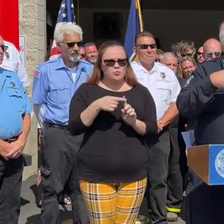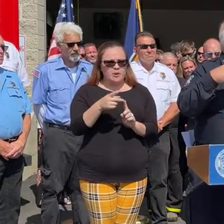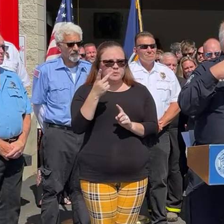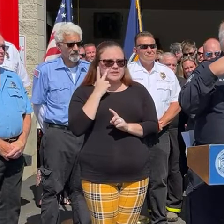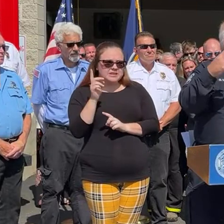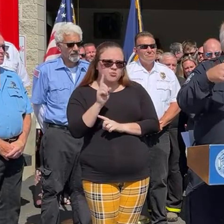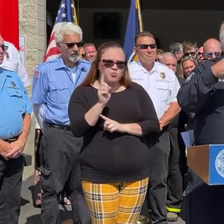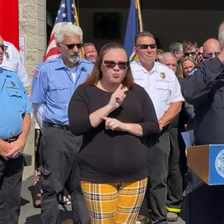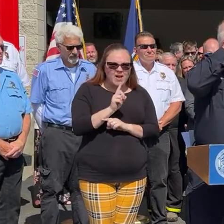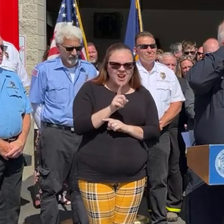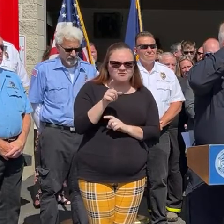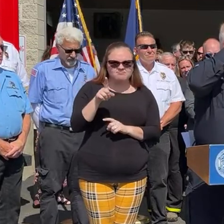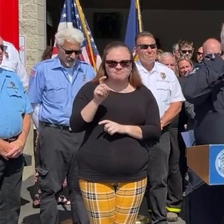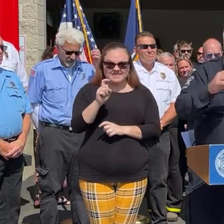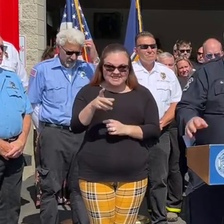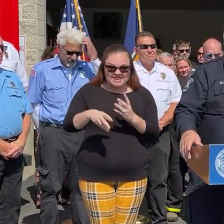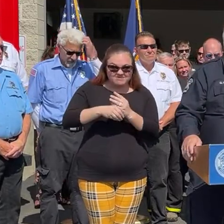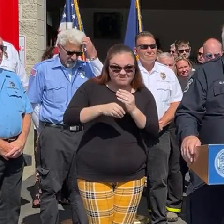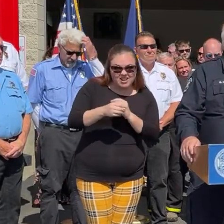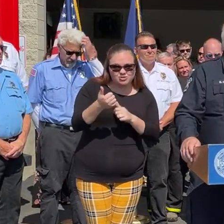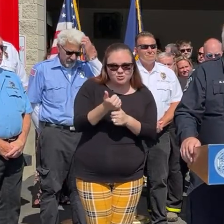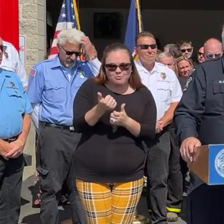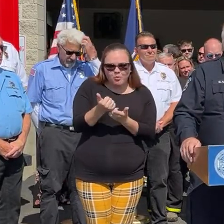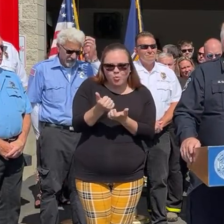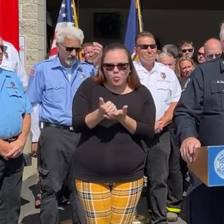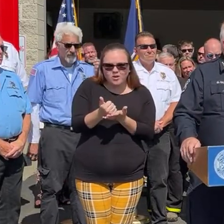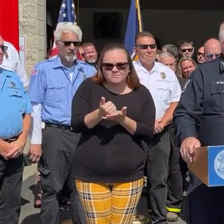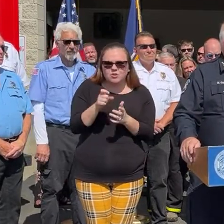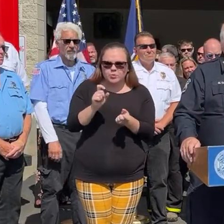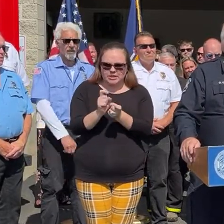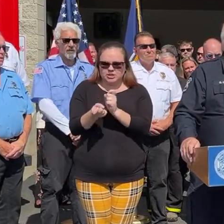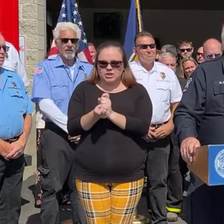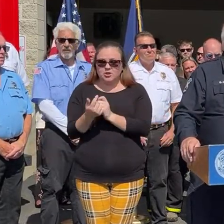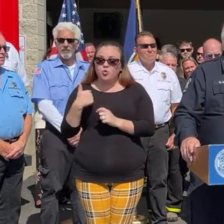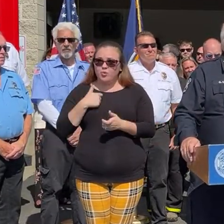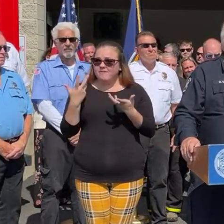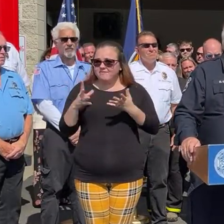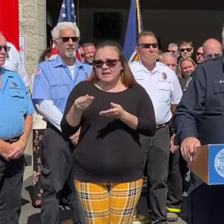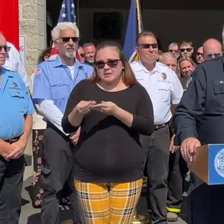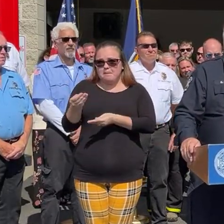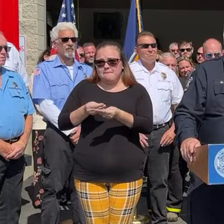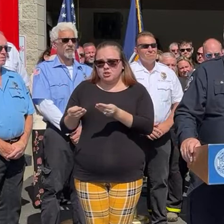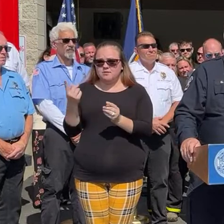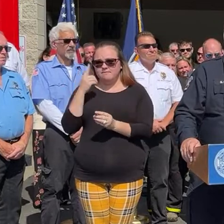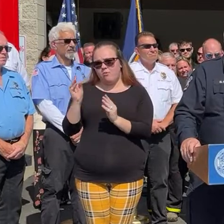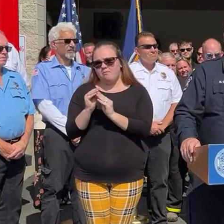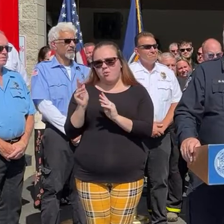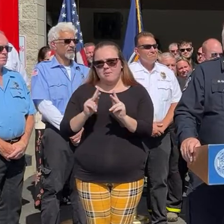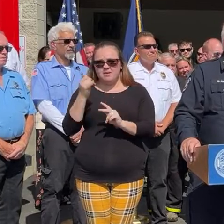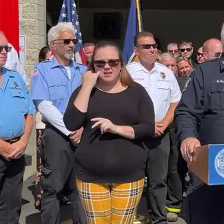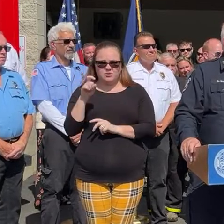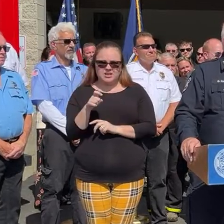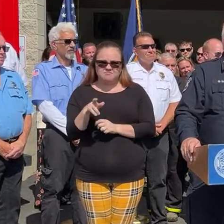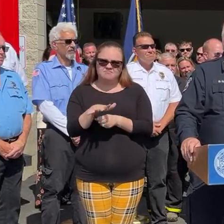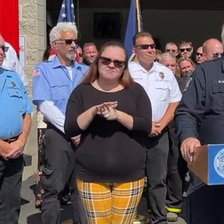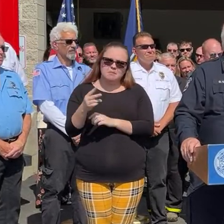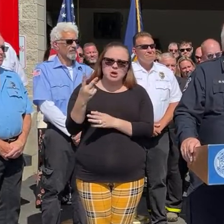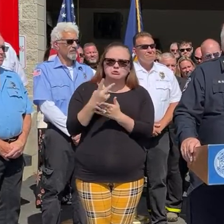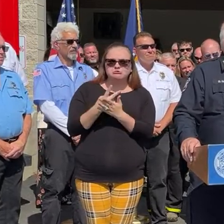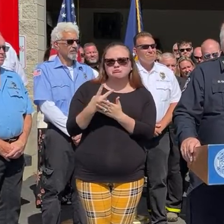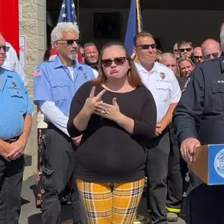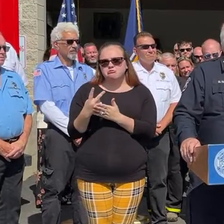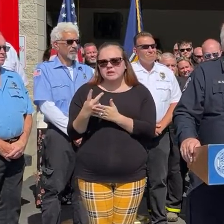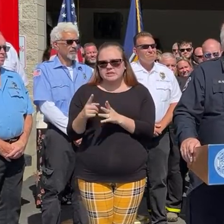starts to come from, then we can adjust after that. We have budgeted for more people in the future if we need them. It takes about 2 weeks for them